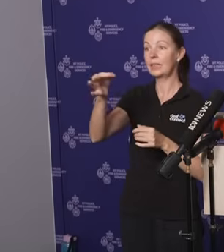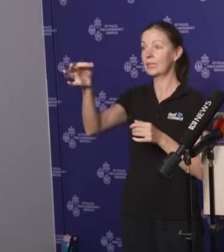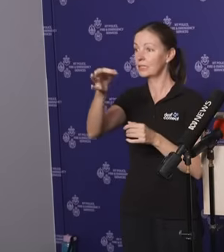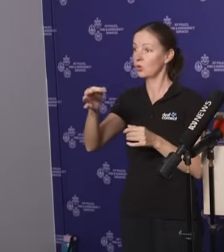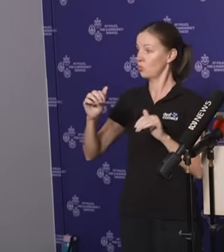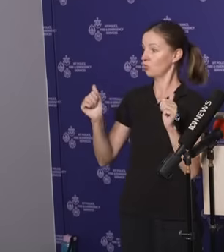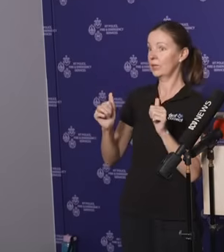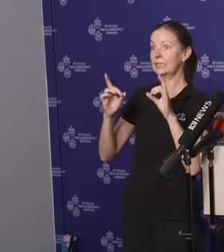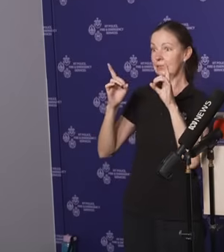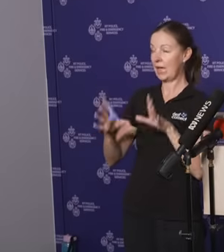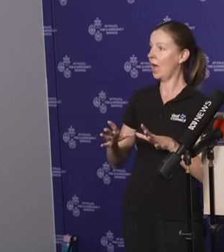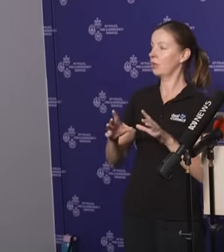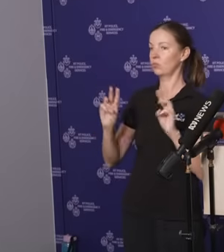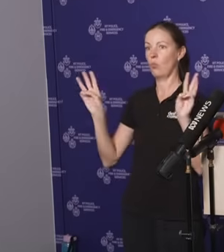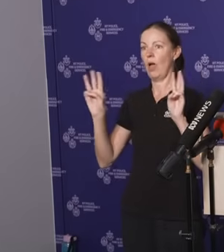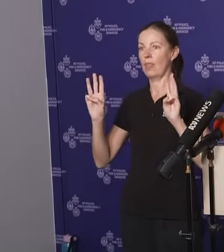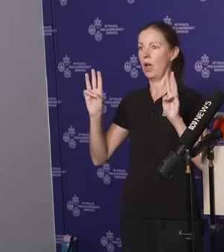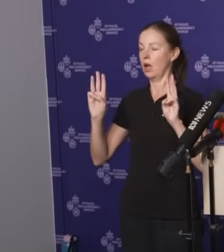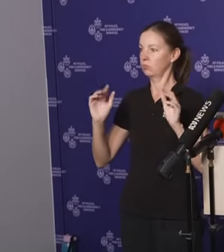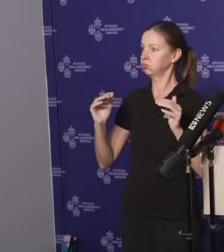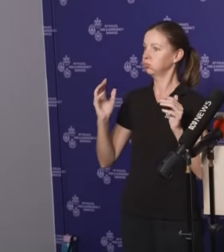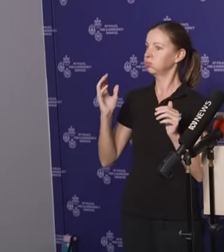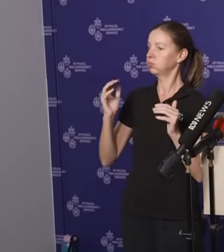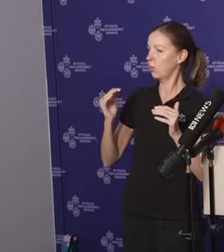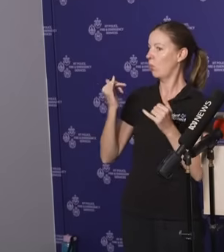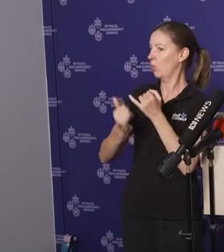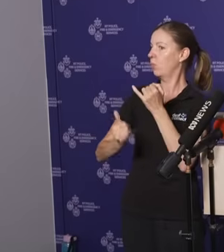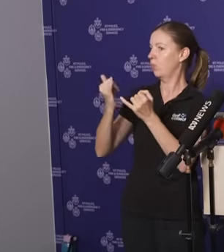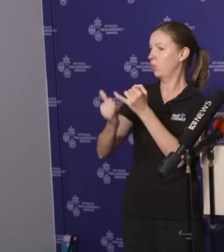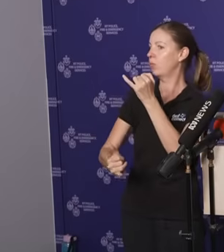Fina. Ara kamada warango gabu mu.